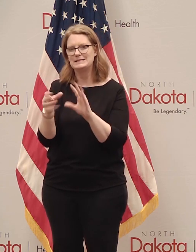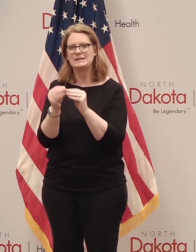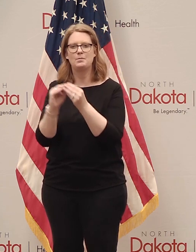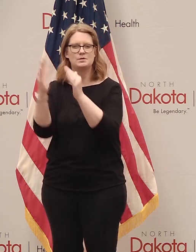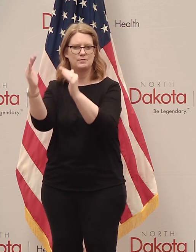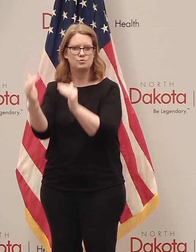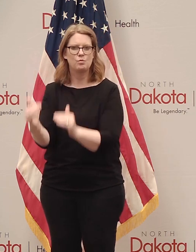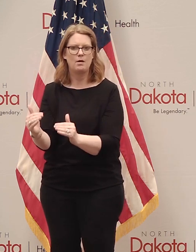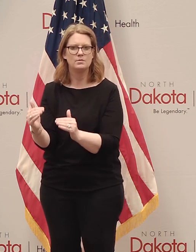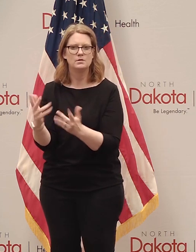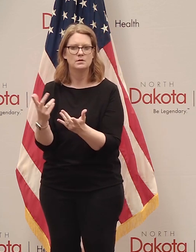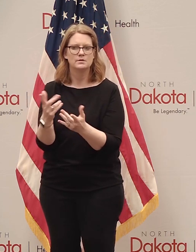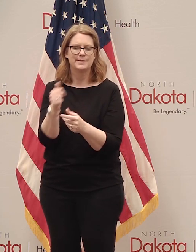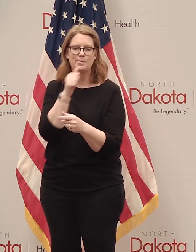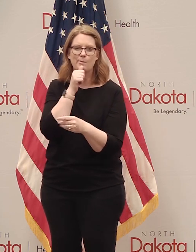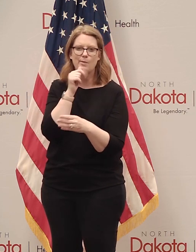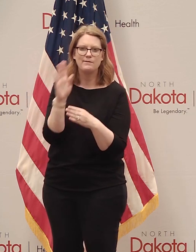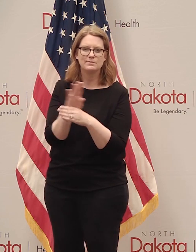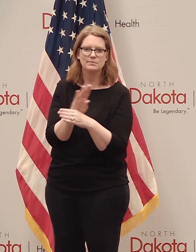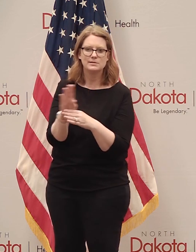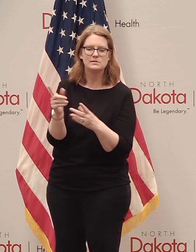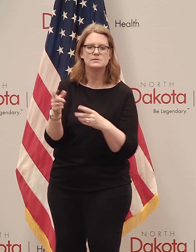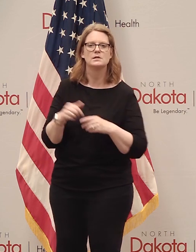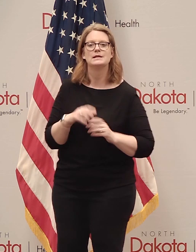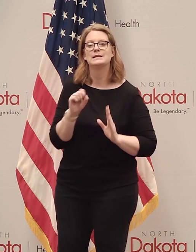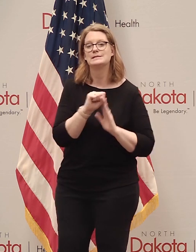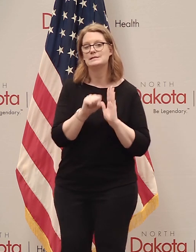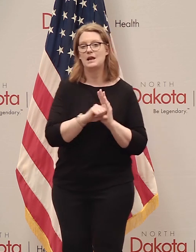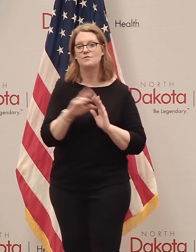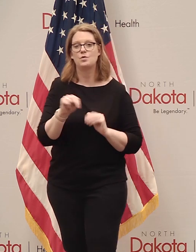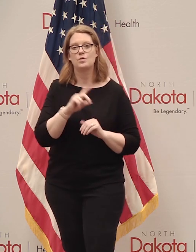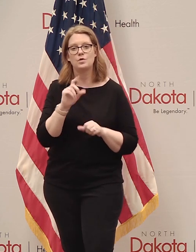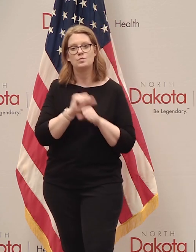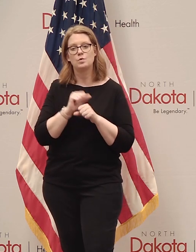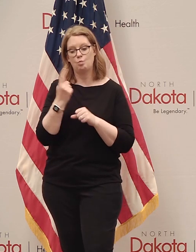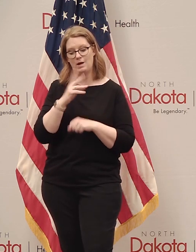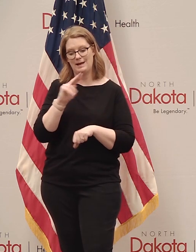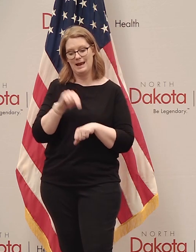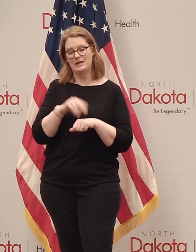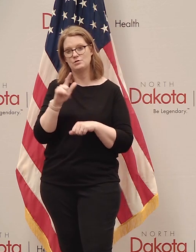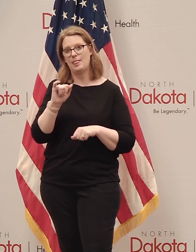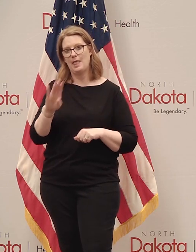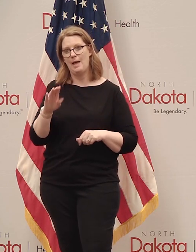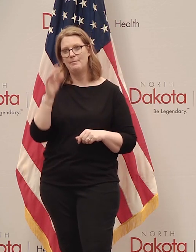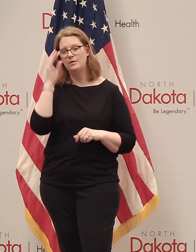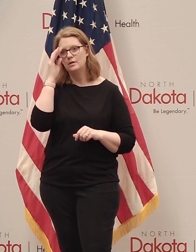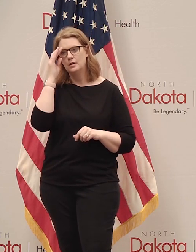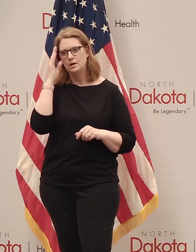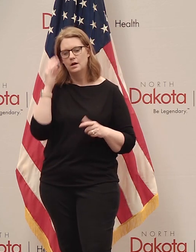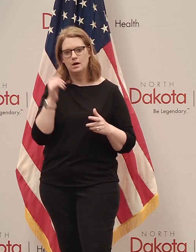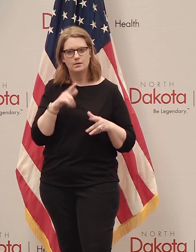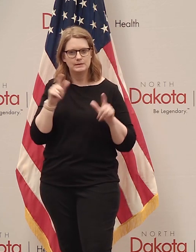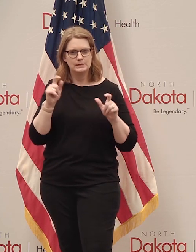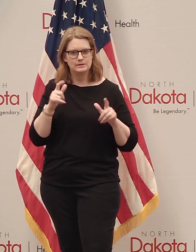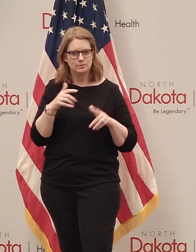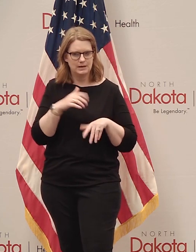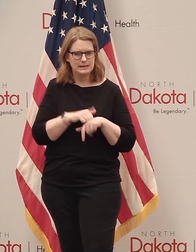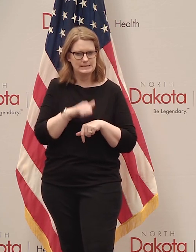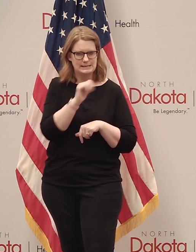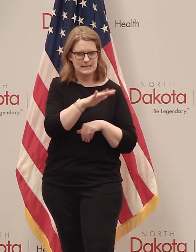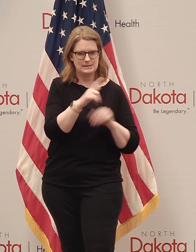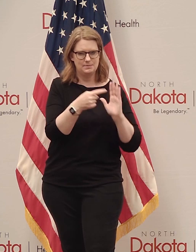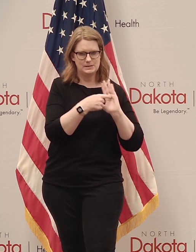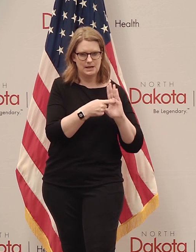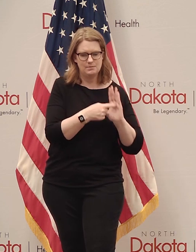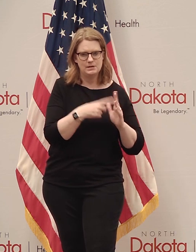So those would be on the private side. The state of North Dakota is working with one national lab, and we're doing a test to send some samples there to